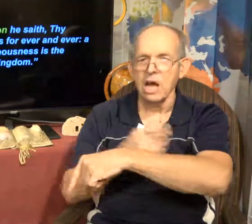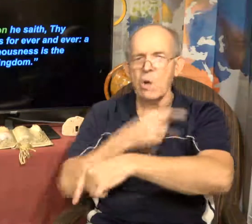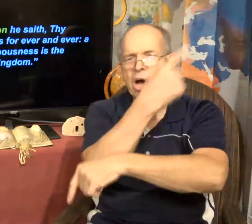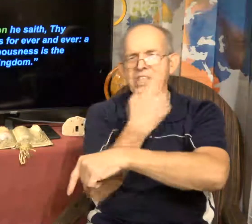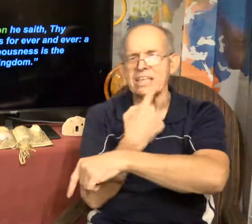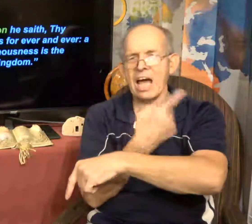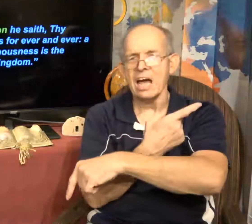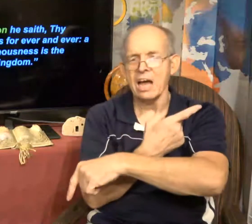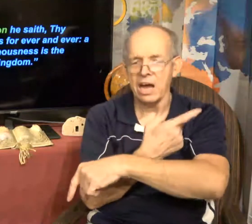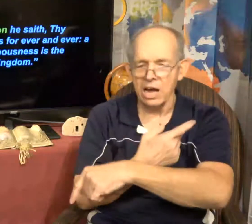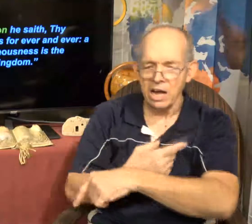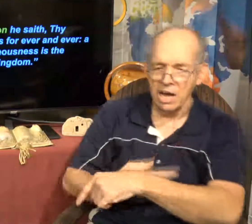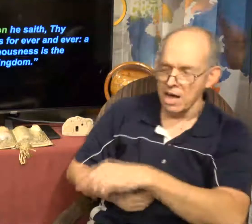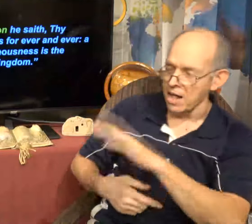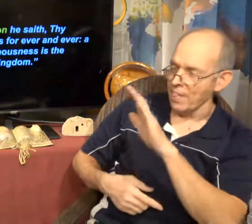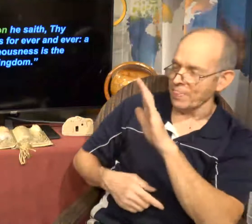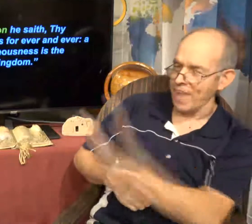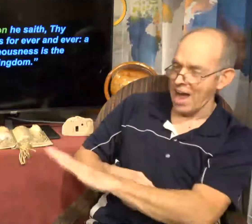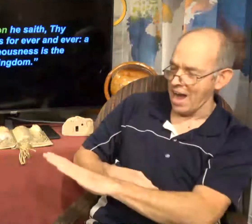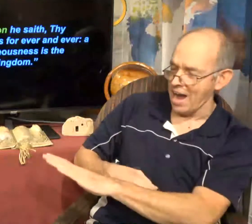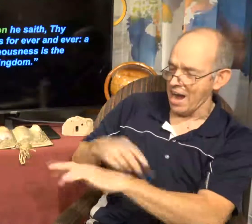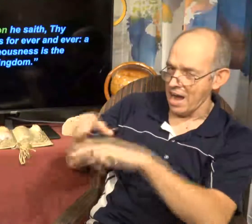What did they say?